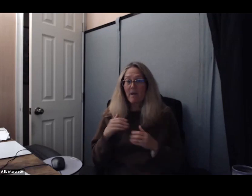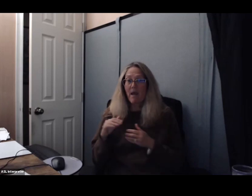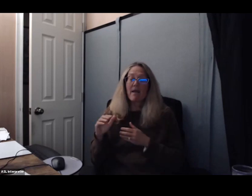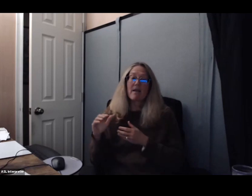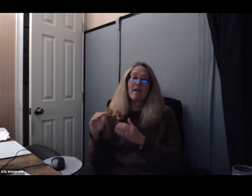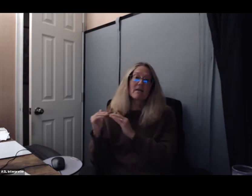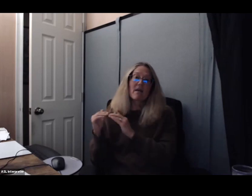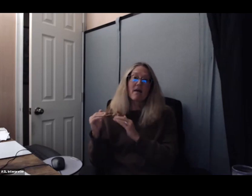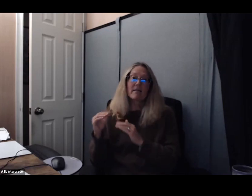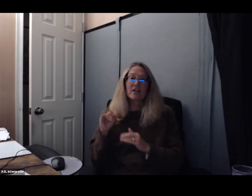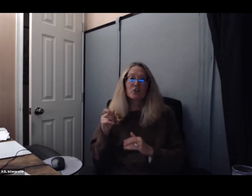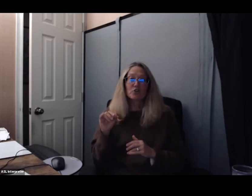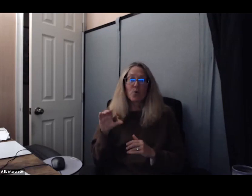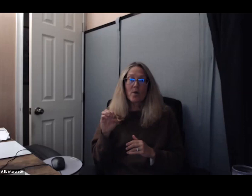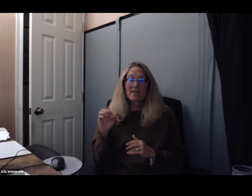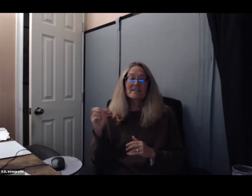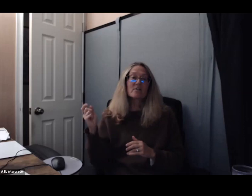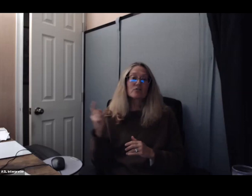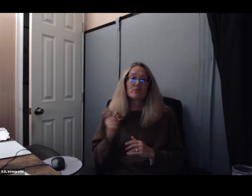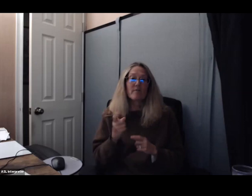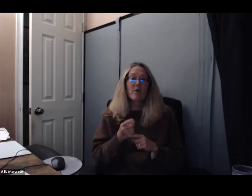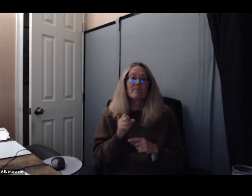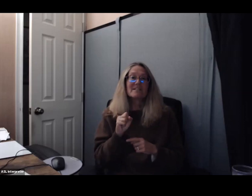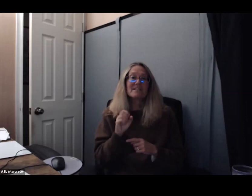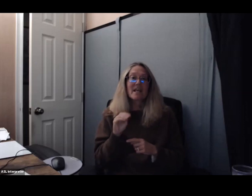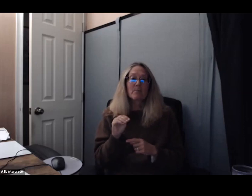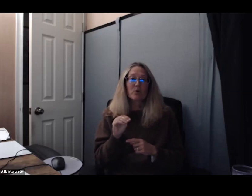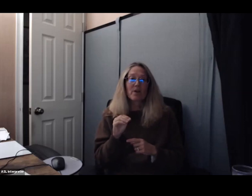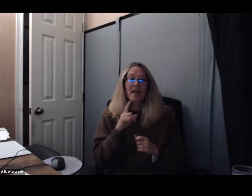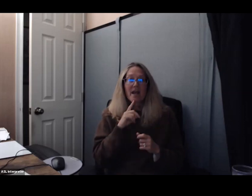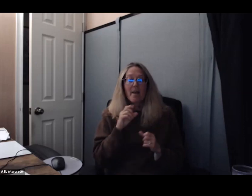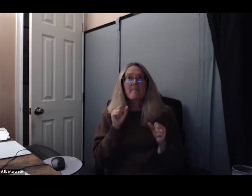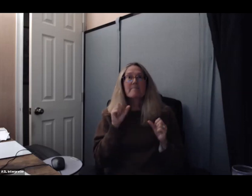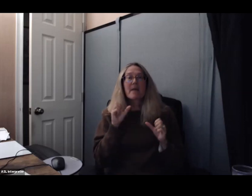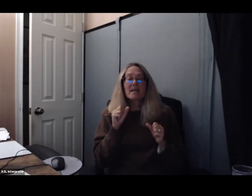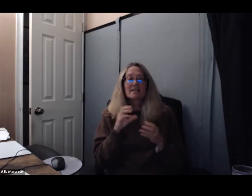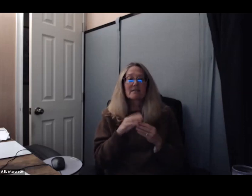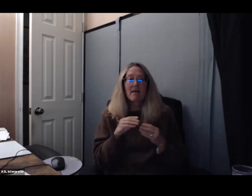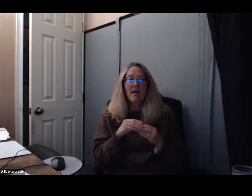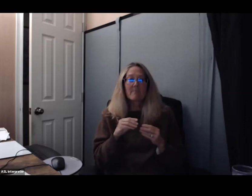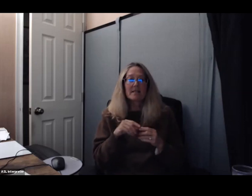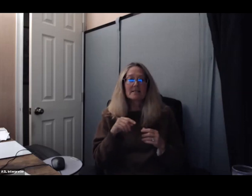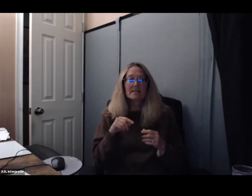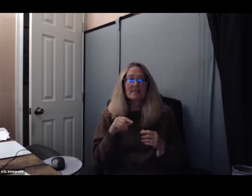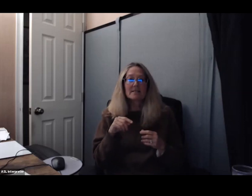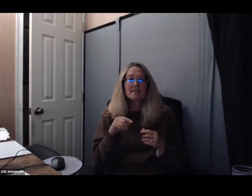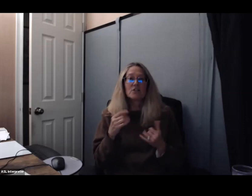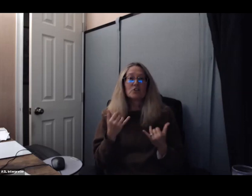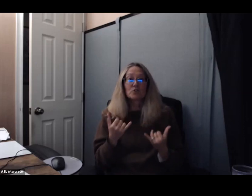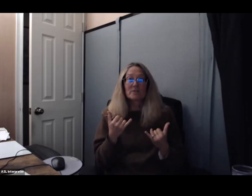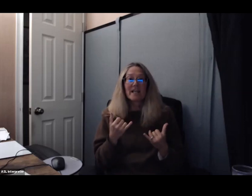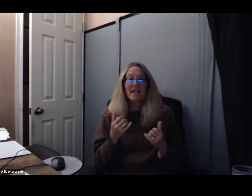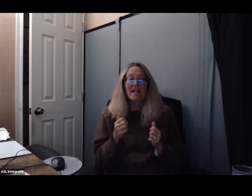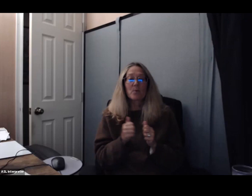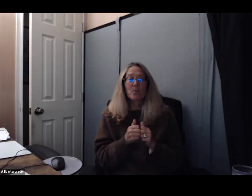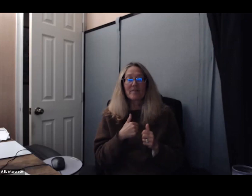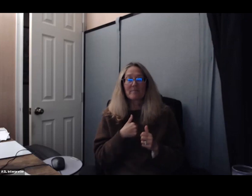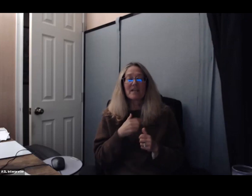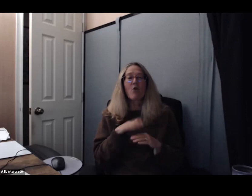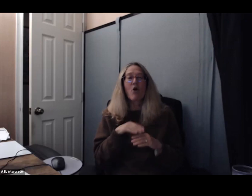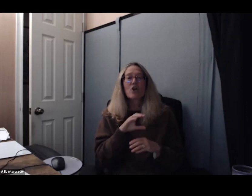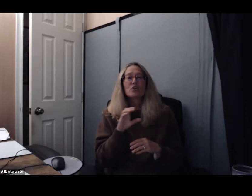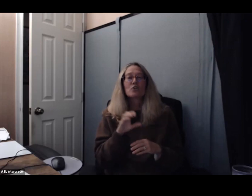drove back from Santa Maria, where she gave amazing public comment today, along with myself over Zoom and